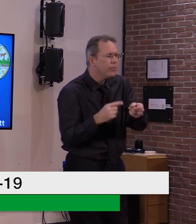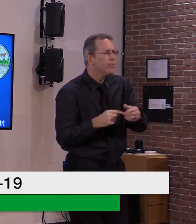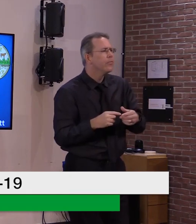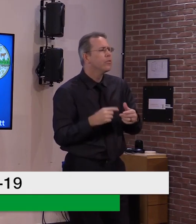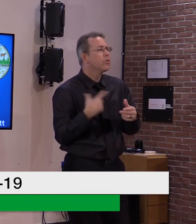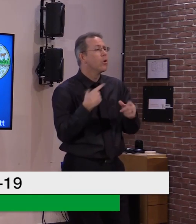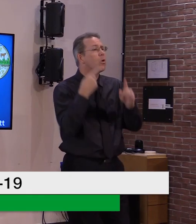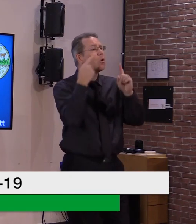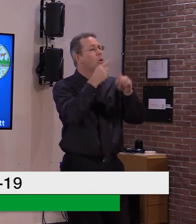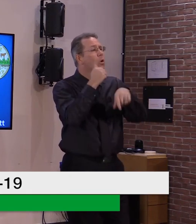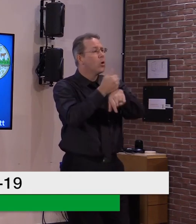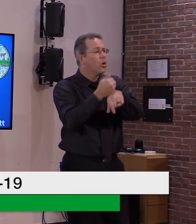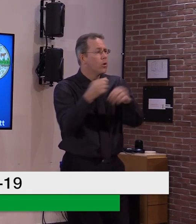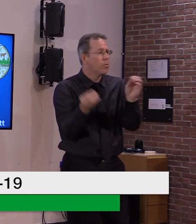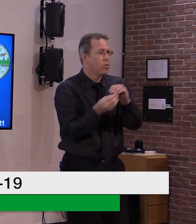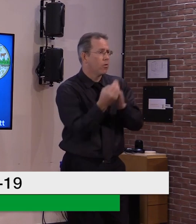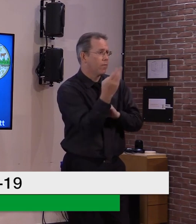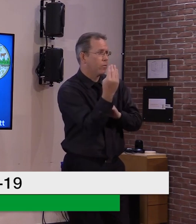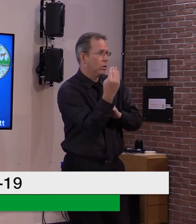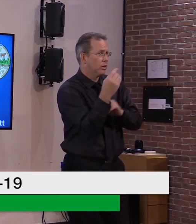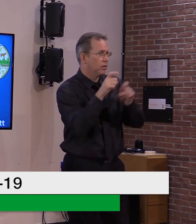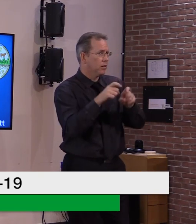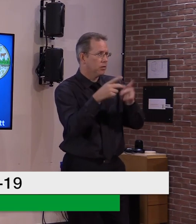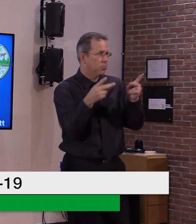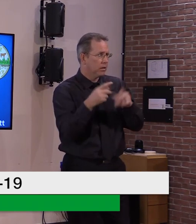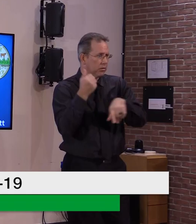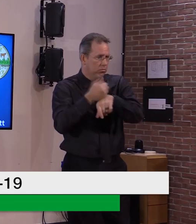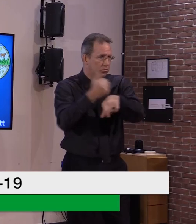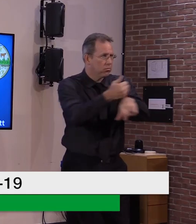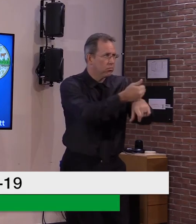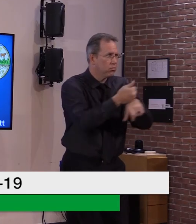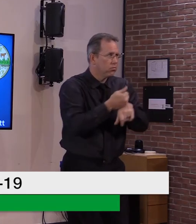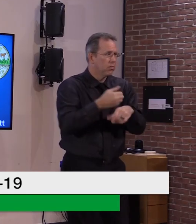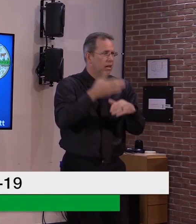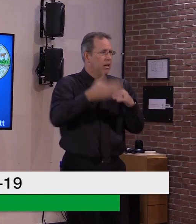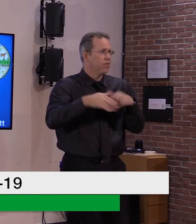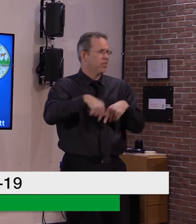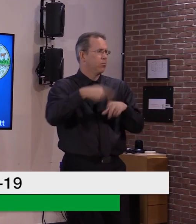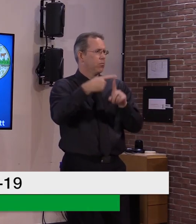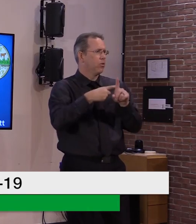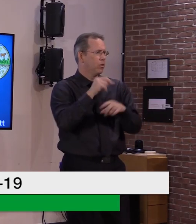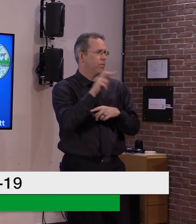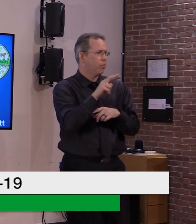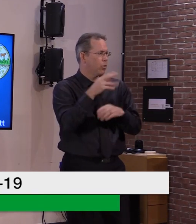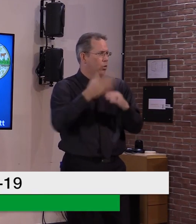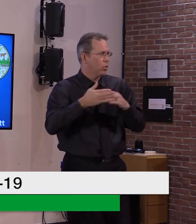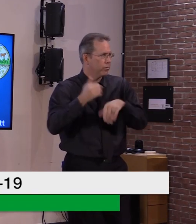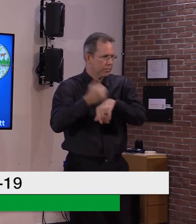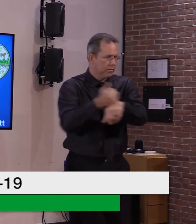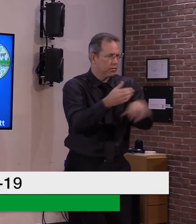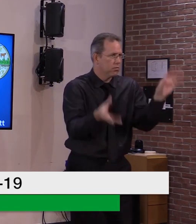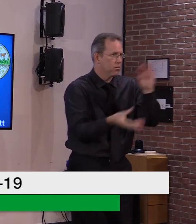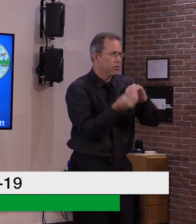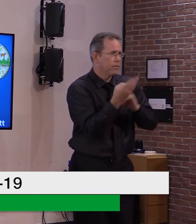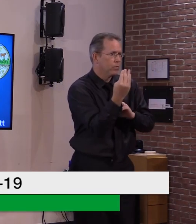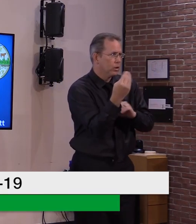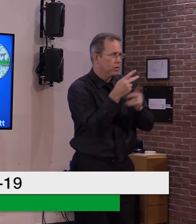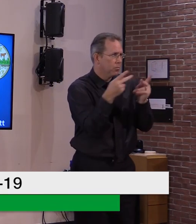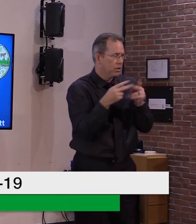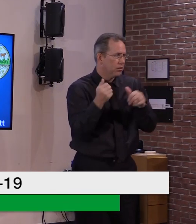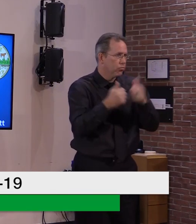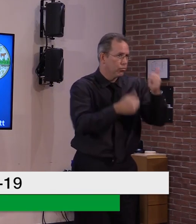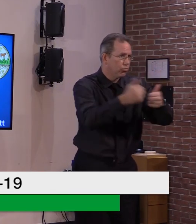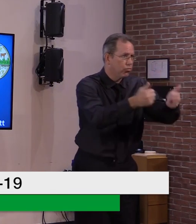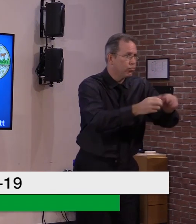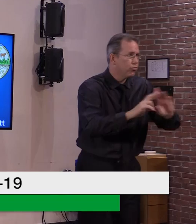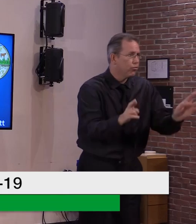the month so we are on track to do that right now um and answer to your